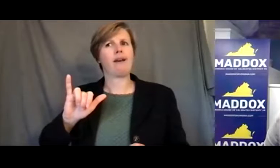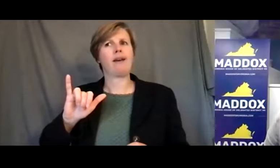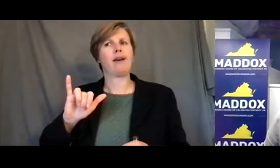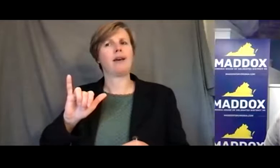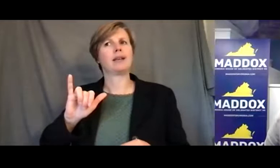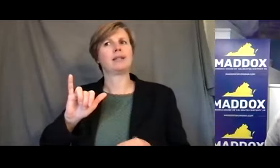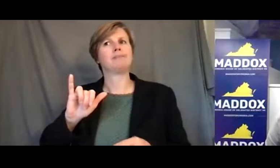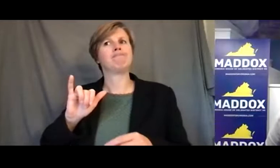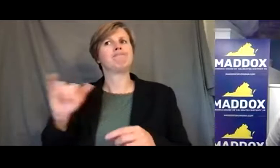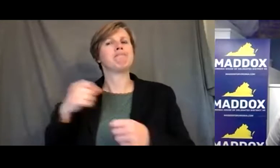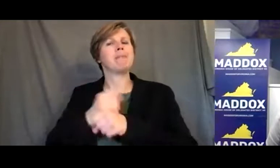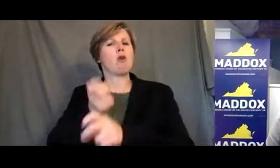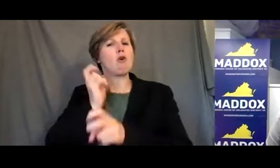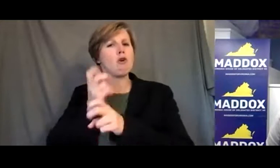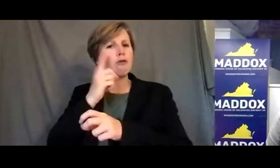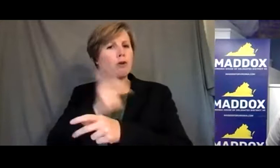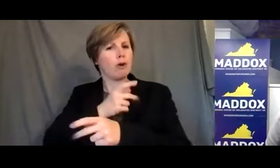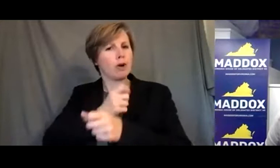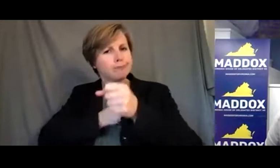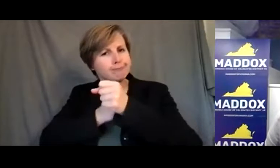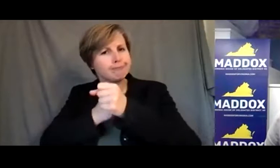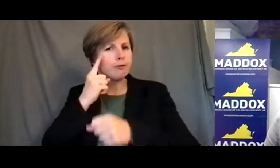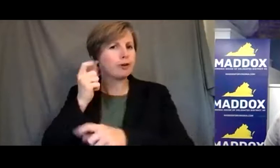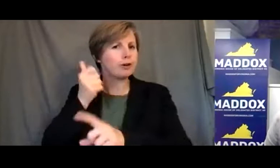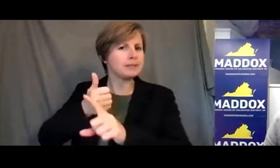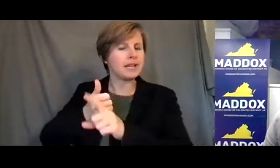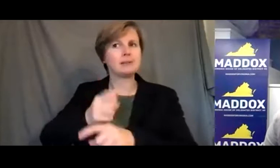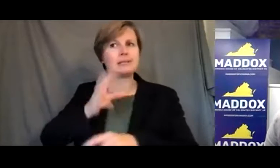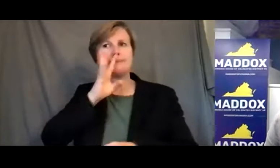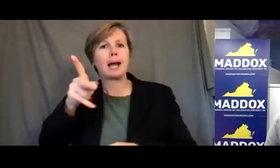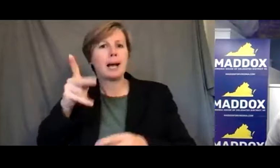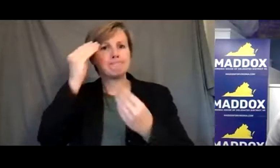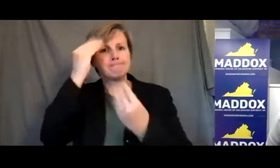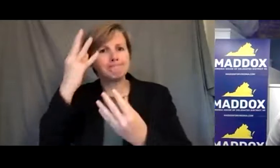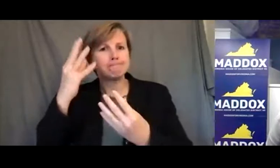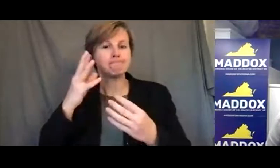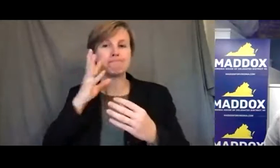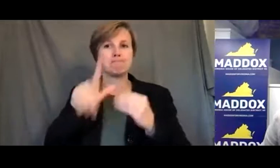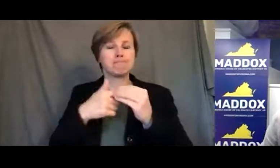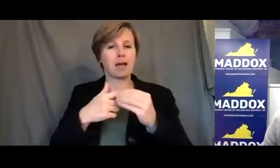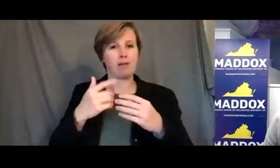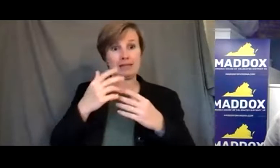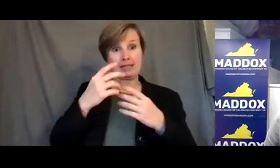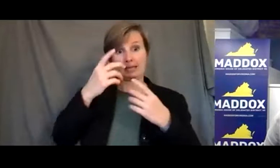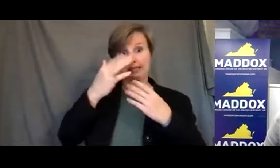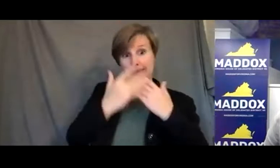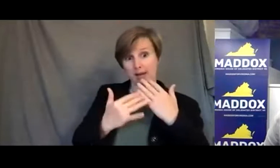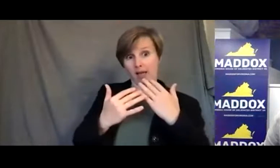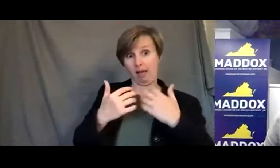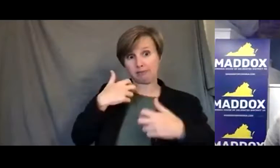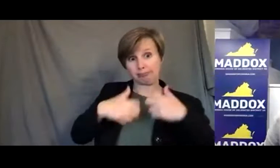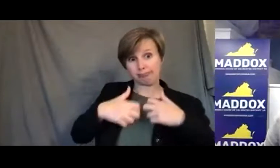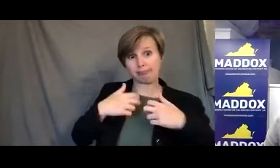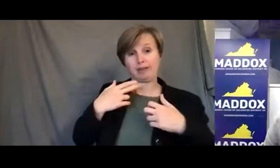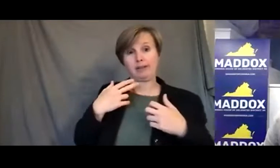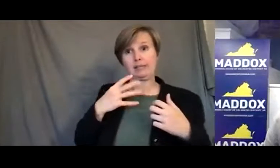for himself. It kept him from speaking up about the disease, the blood disease that he was suffering from. And as a result, he did not